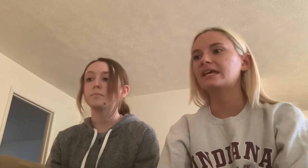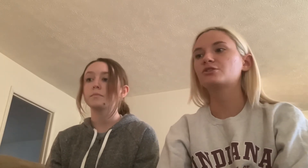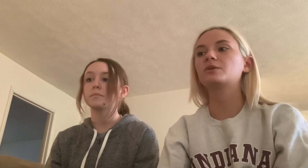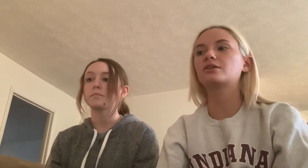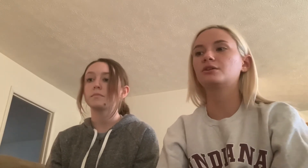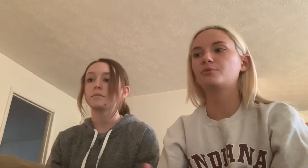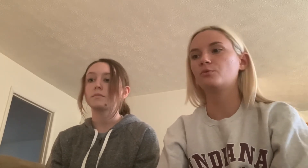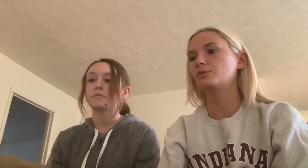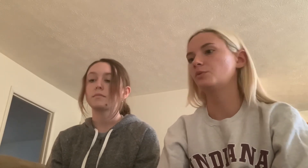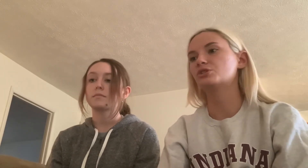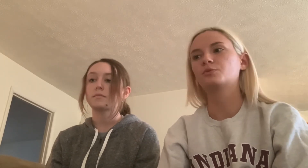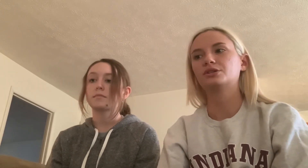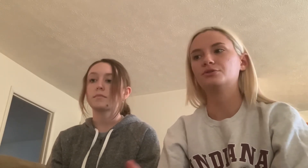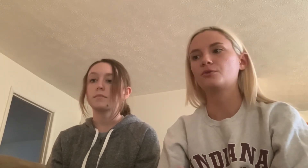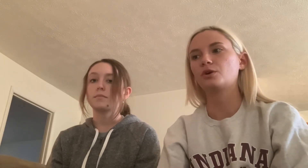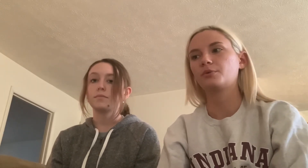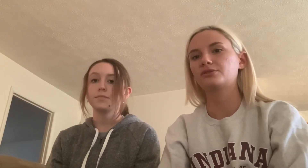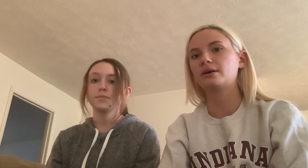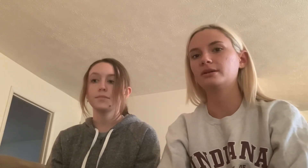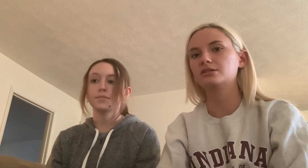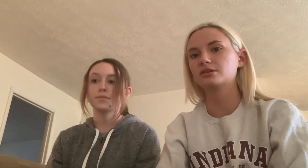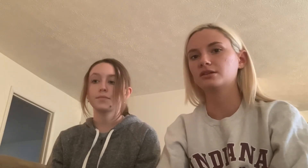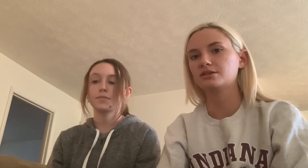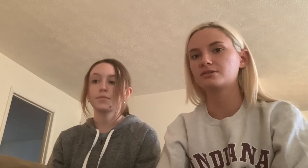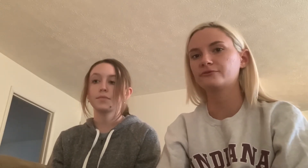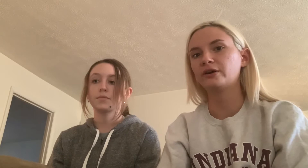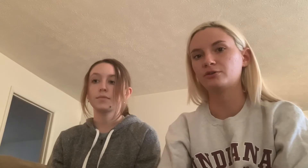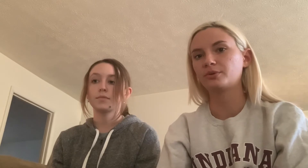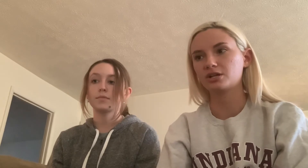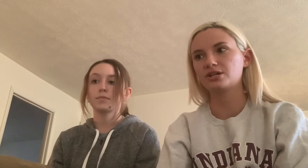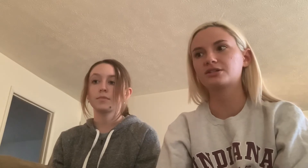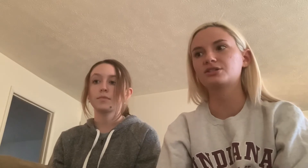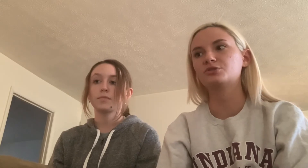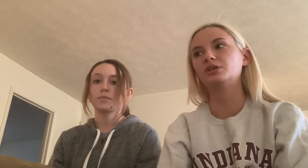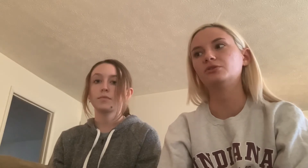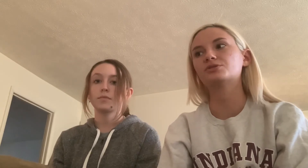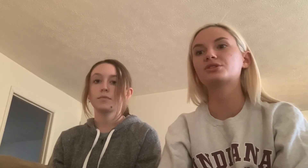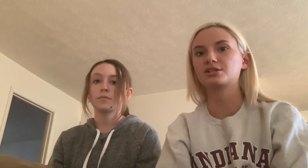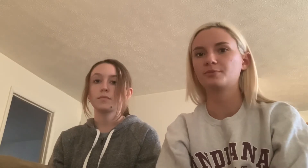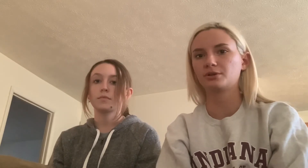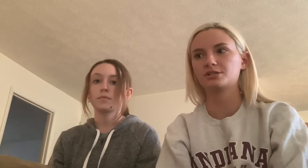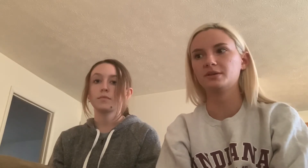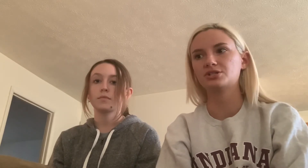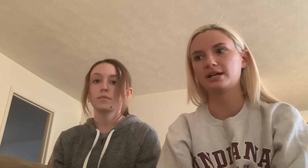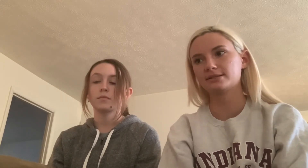we just wanted to incorporate them into this final project since we used sign supported speech last time.